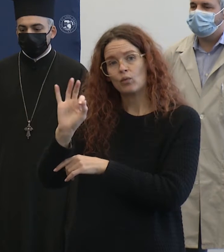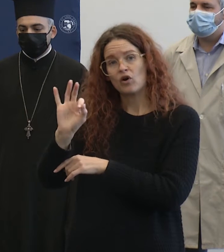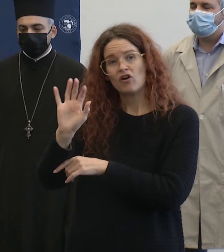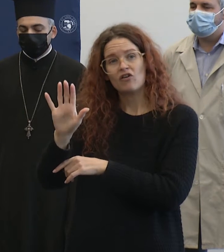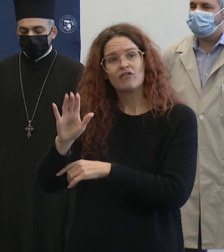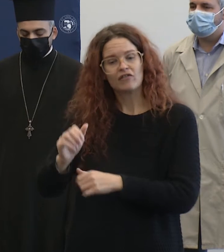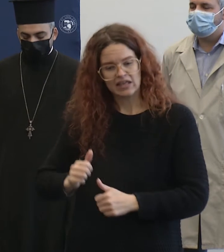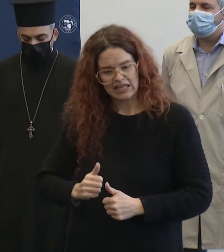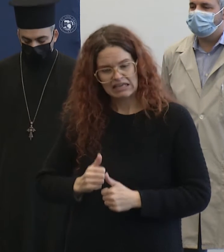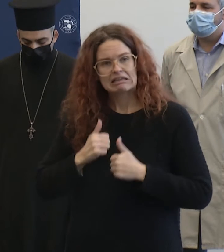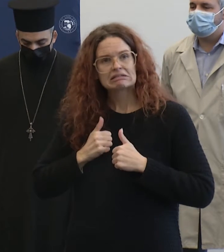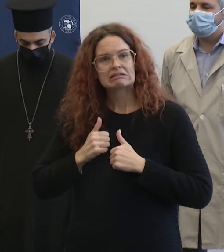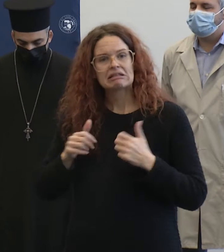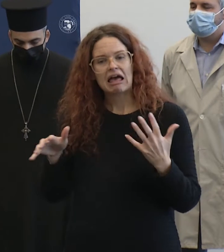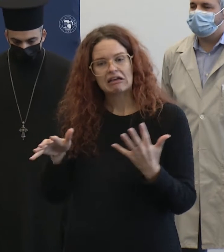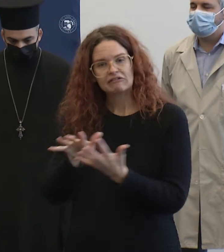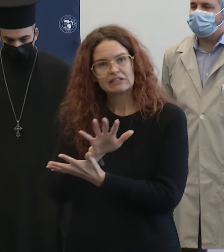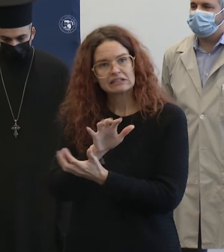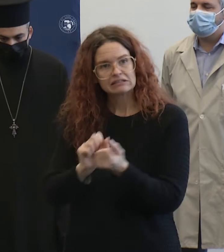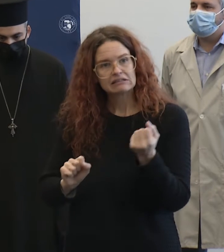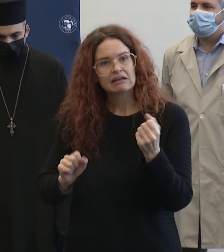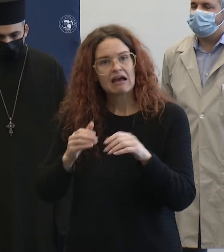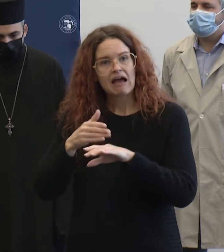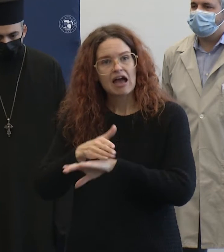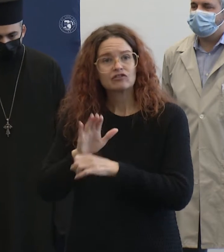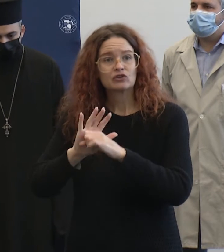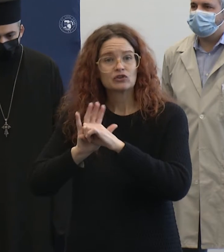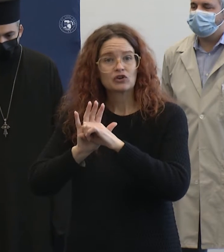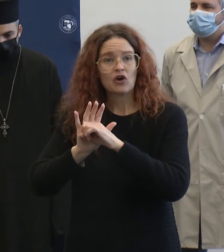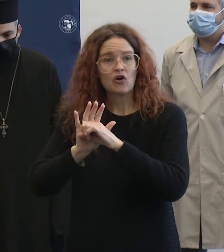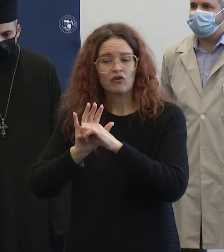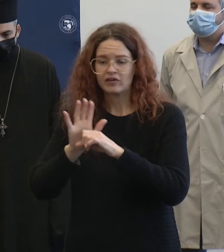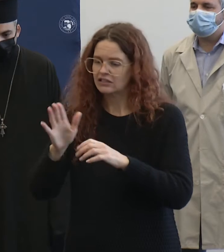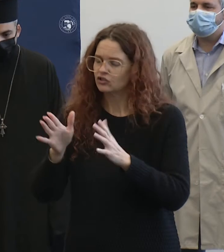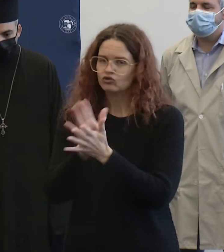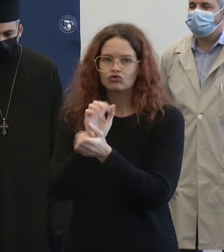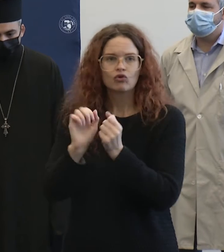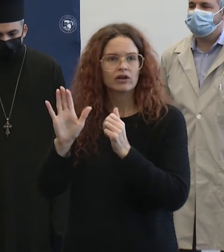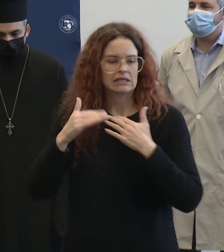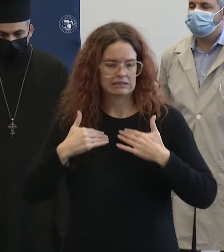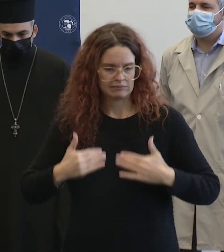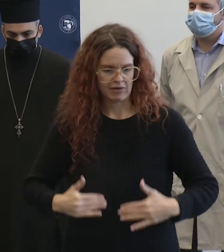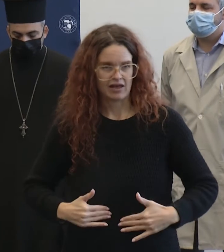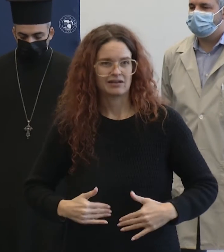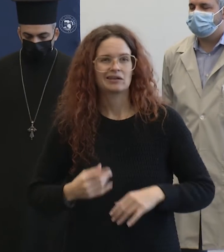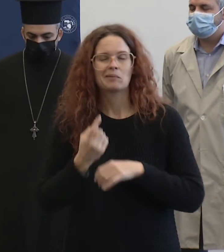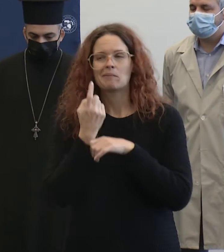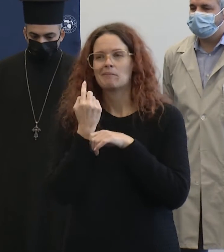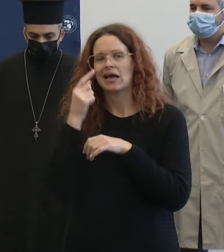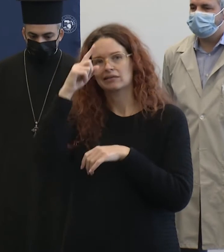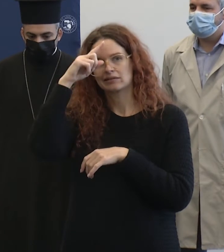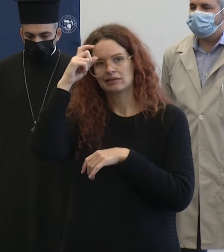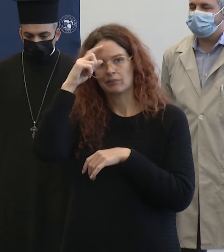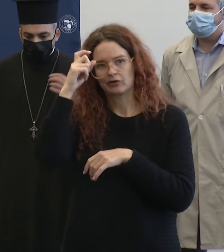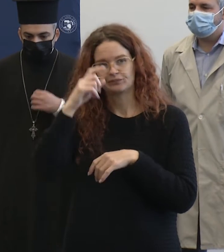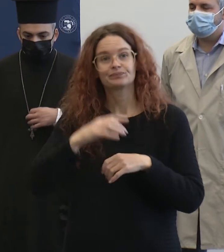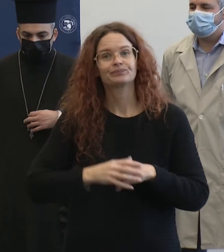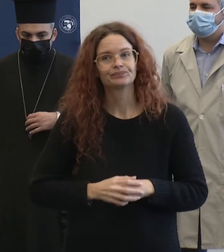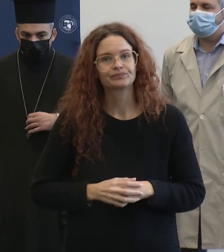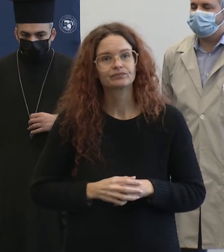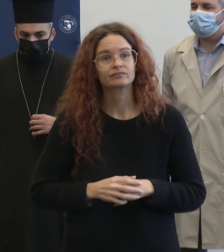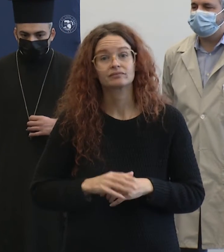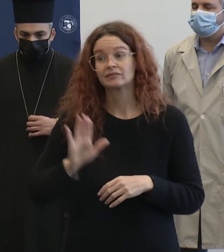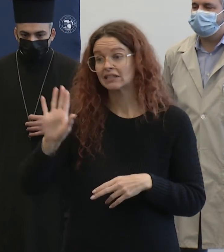cruelly extinguished when he died after COVID ravaged his body this summer. So in